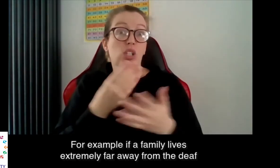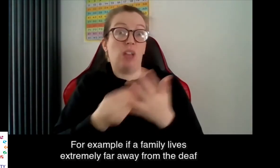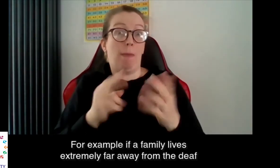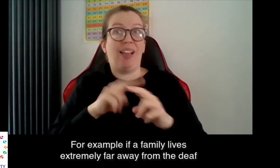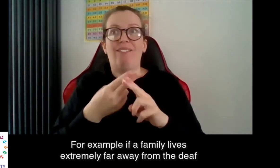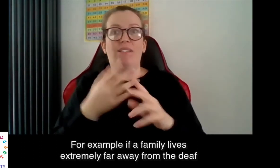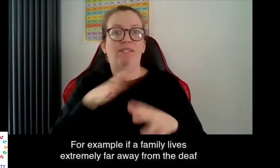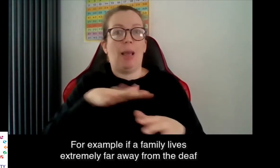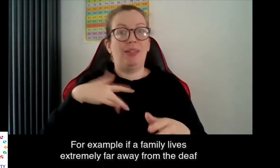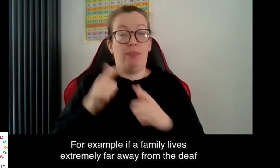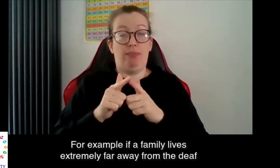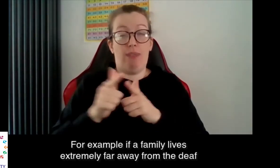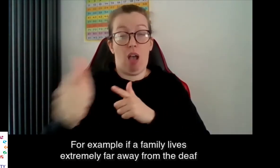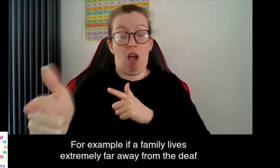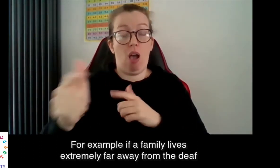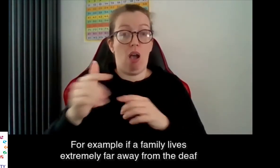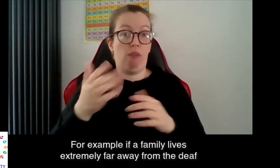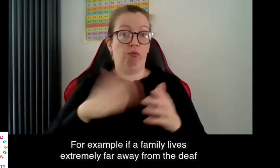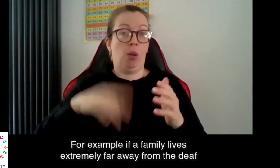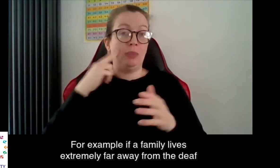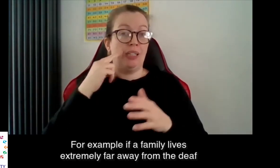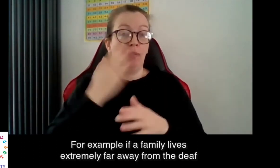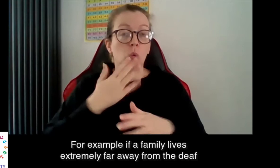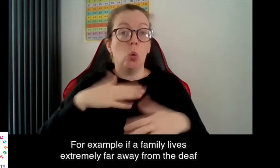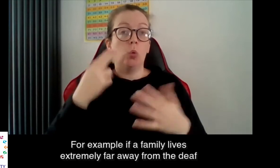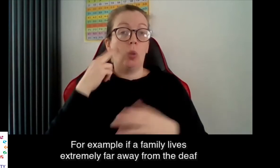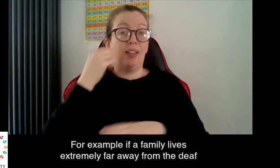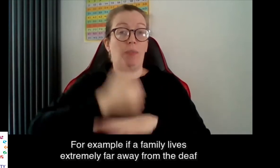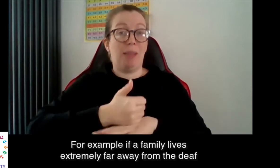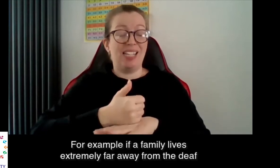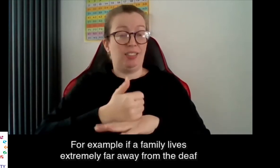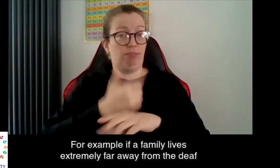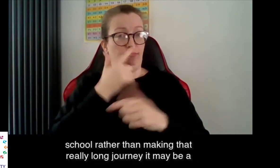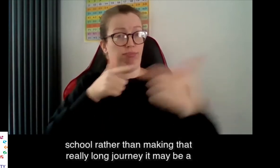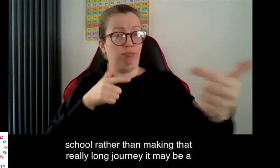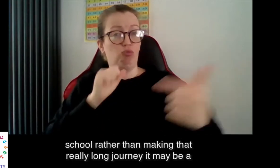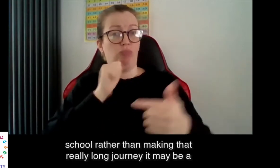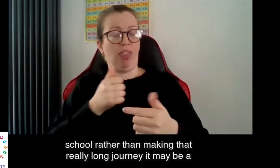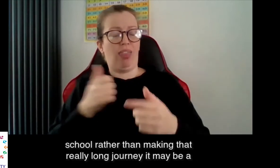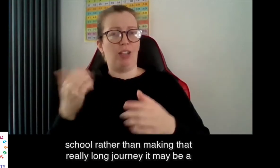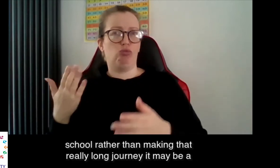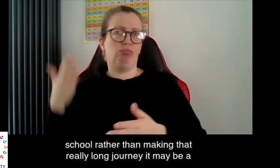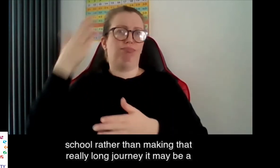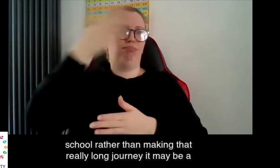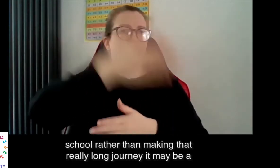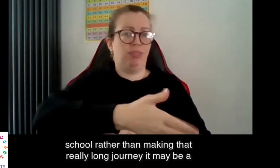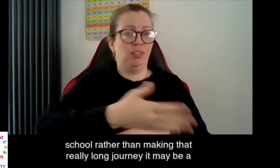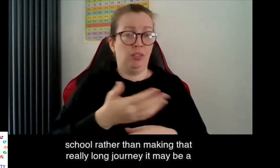For example, if a family lives extremely far away from their deaf school, rather than making that really long